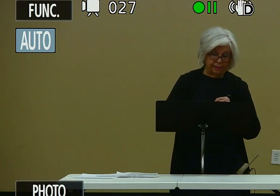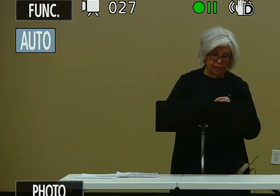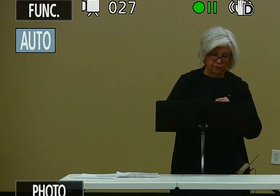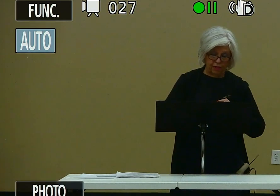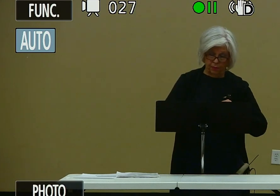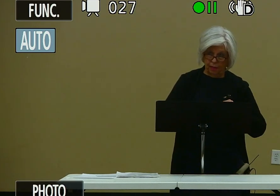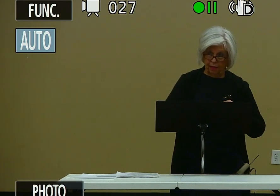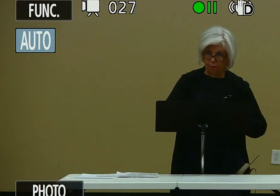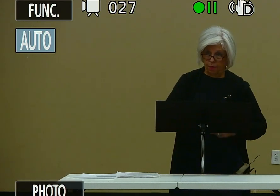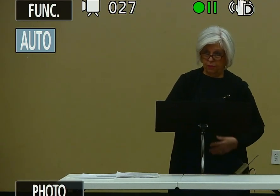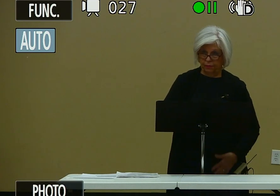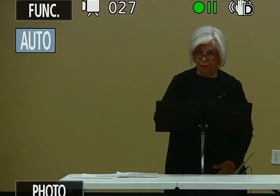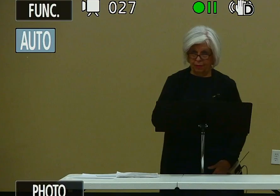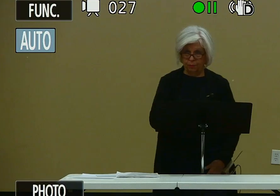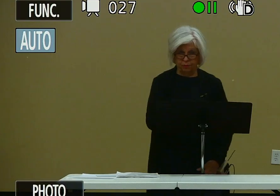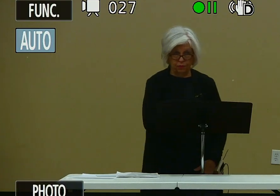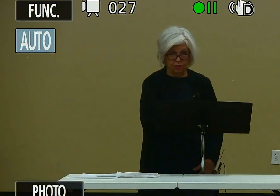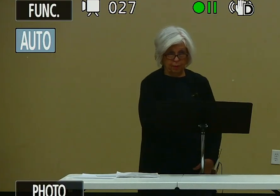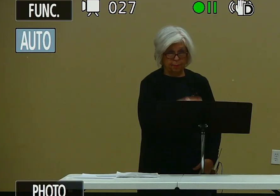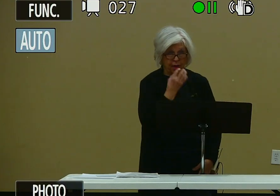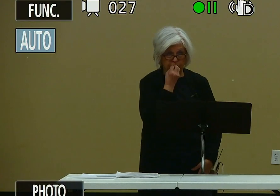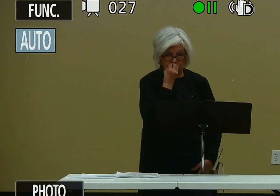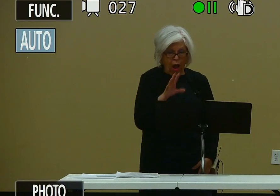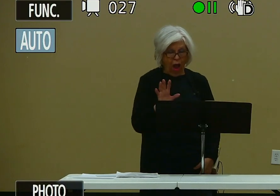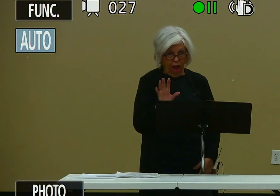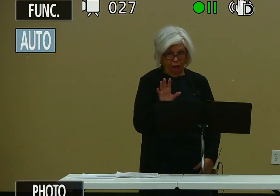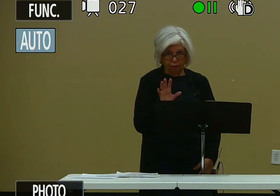identify with that. I remember doing that when I put food in my mouth. I went,